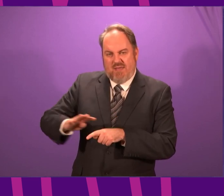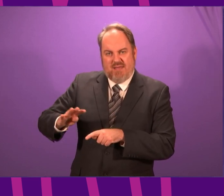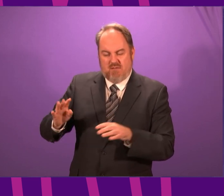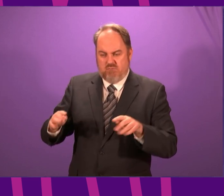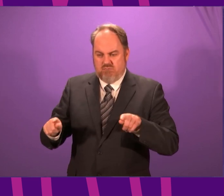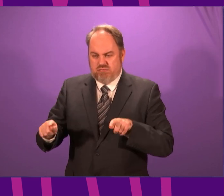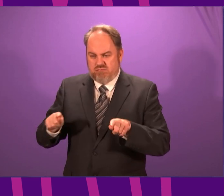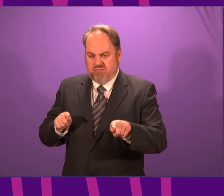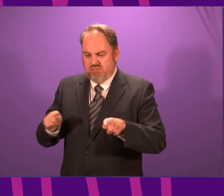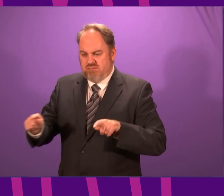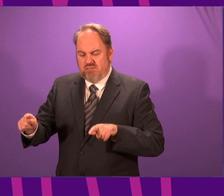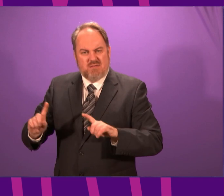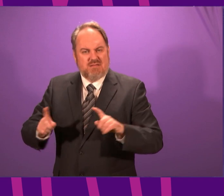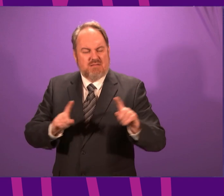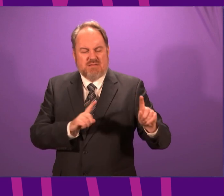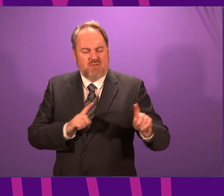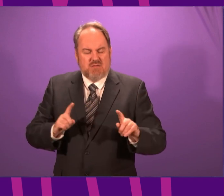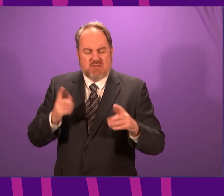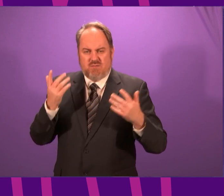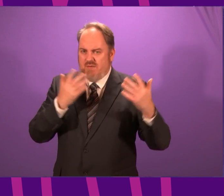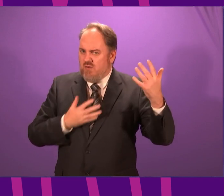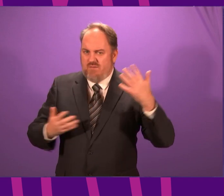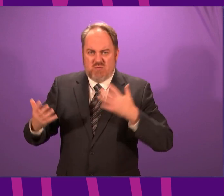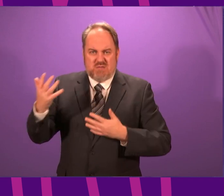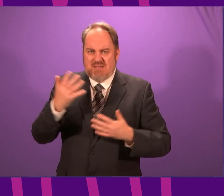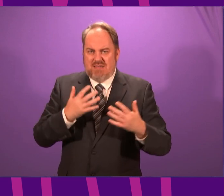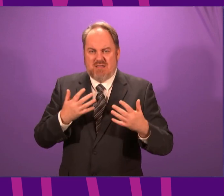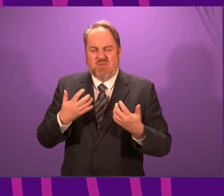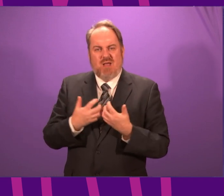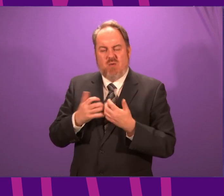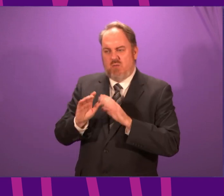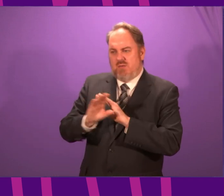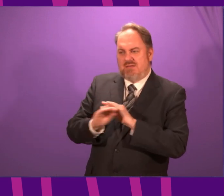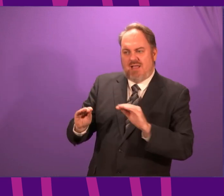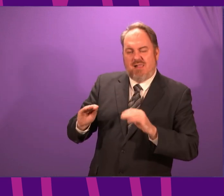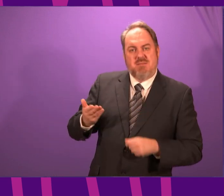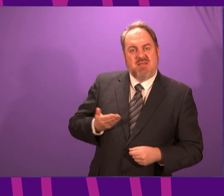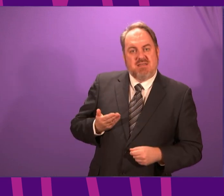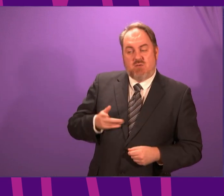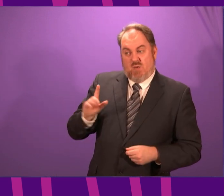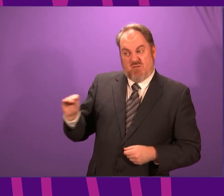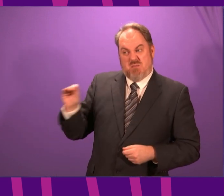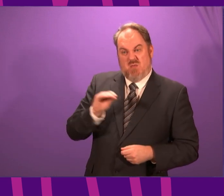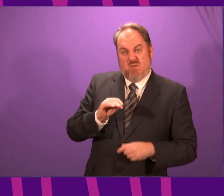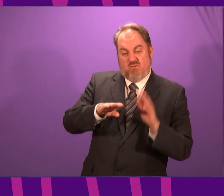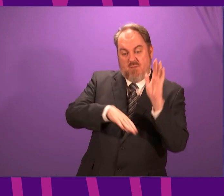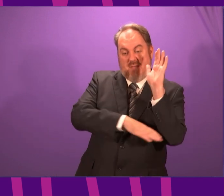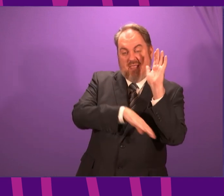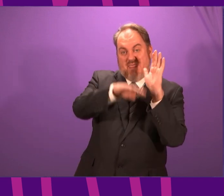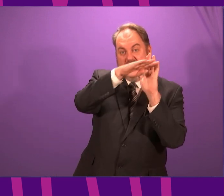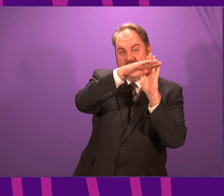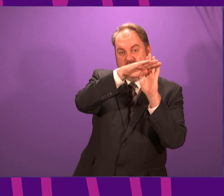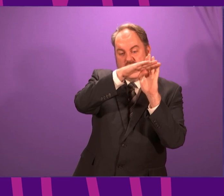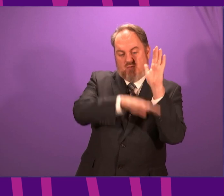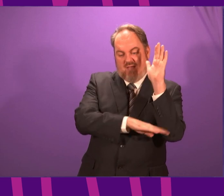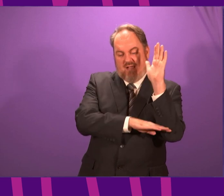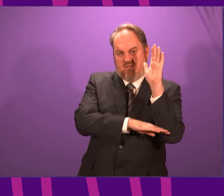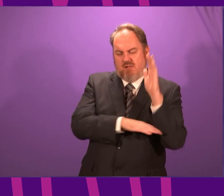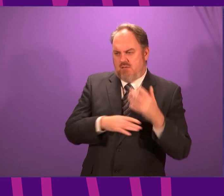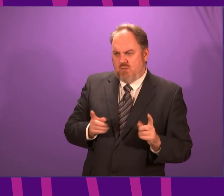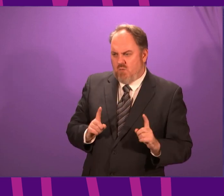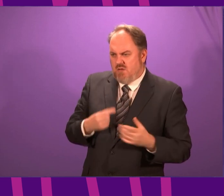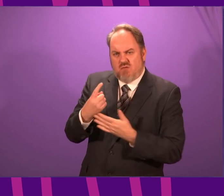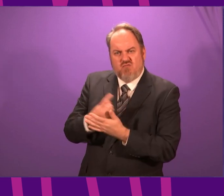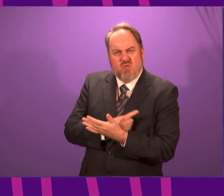What advance warning will businesses get before being told that they have to enter or move tier? And what target criteria needs to be